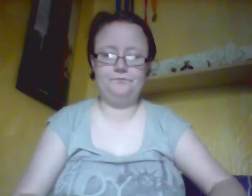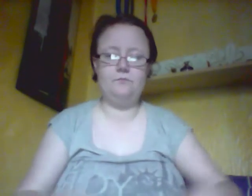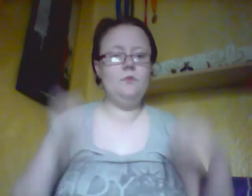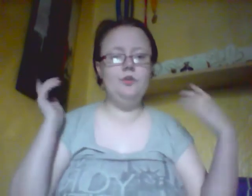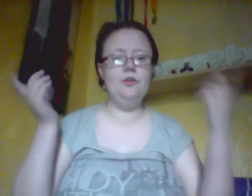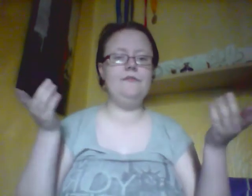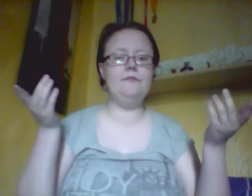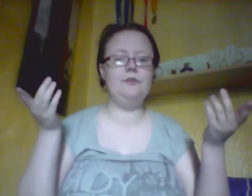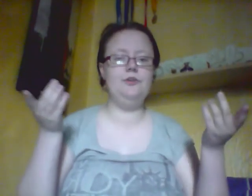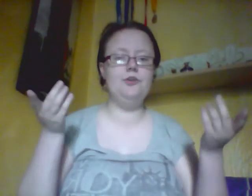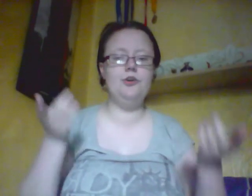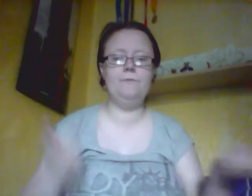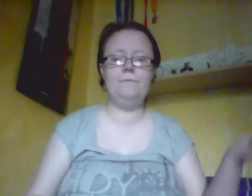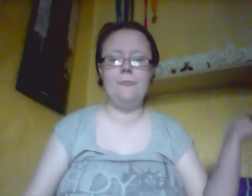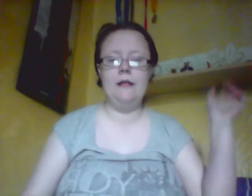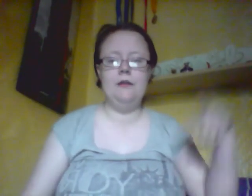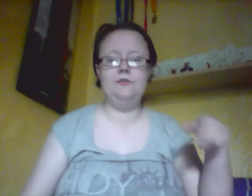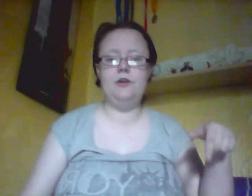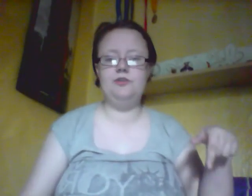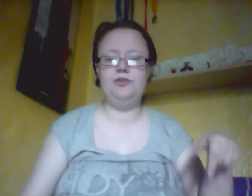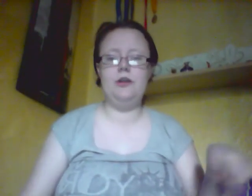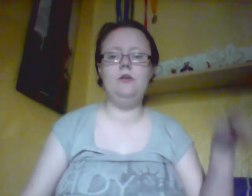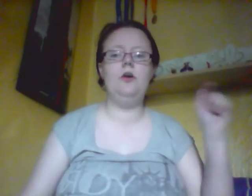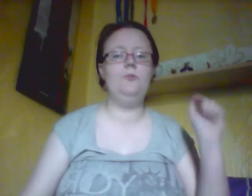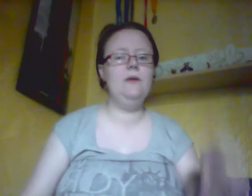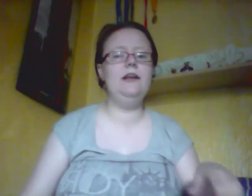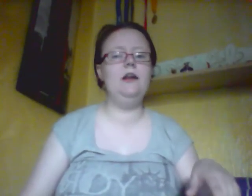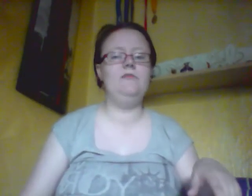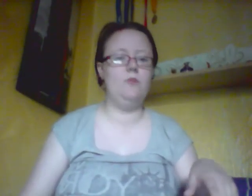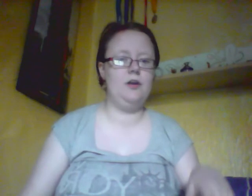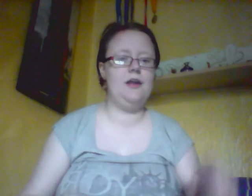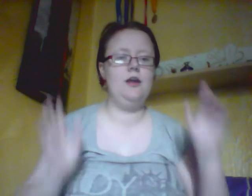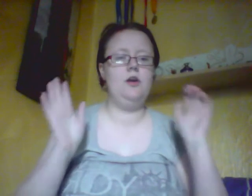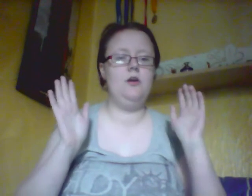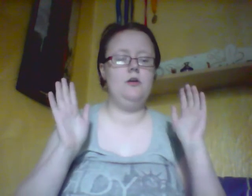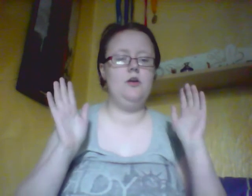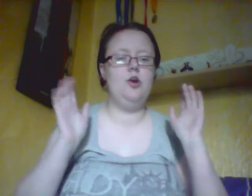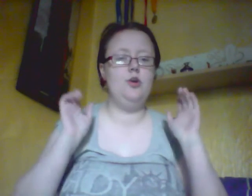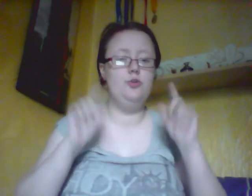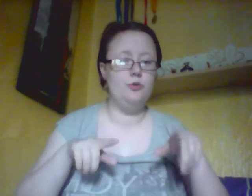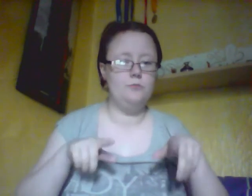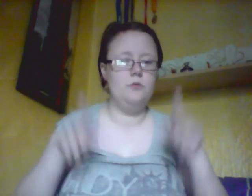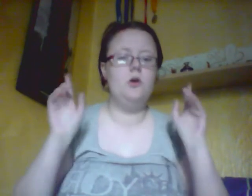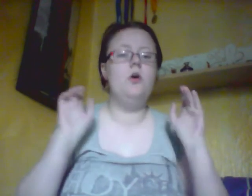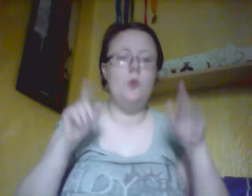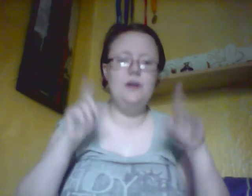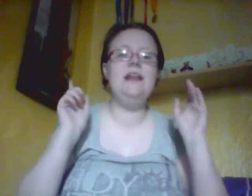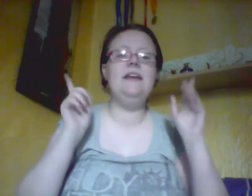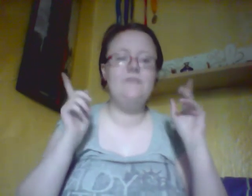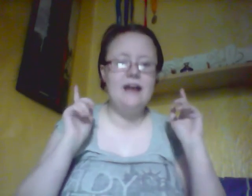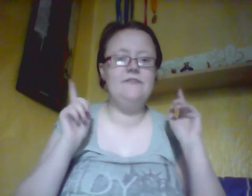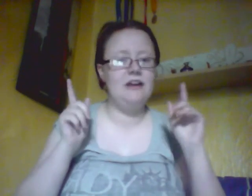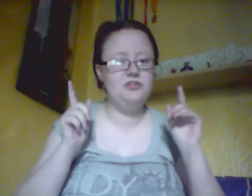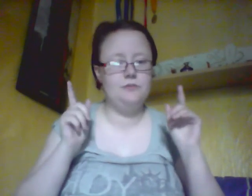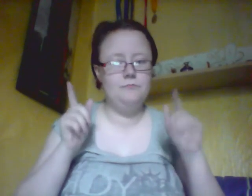Nothing for Q. Does Sherlock really love Molly? No, only in fan fiction. But